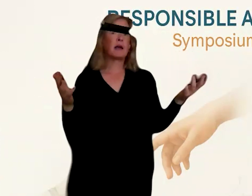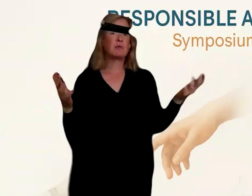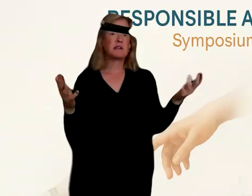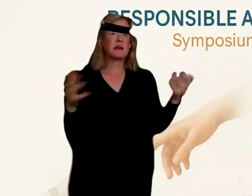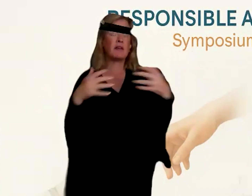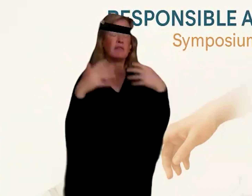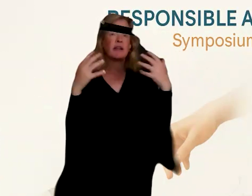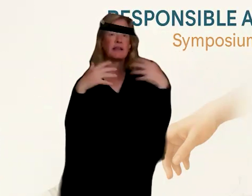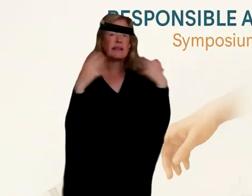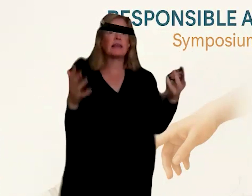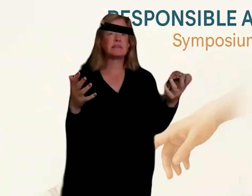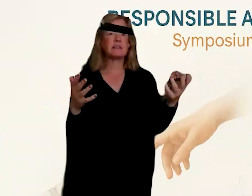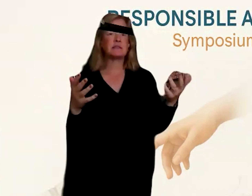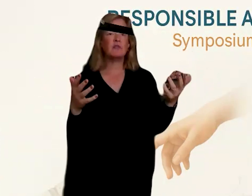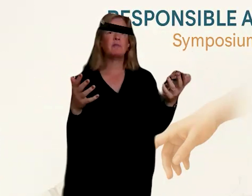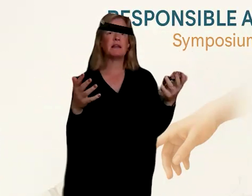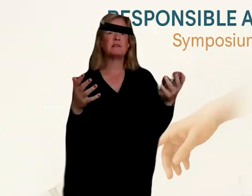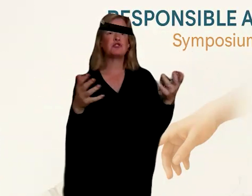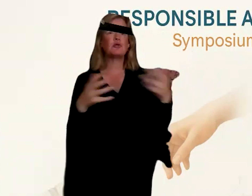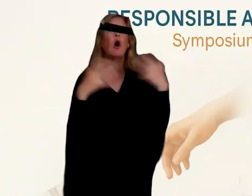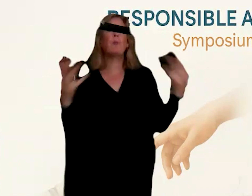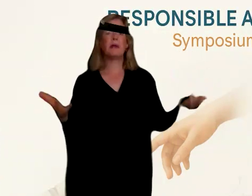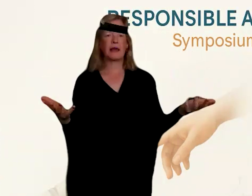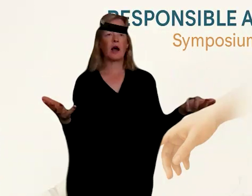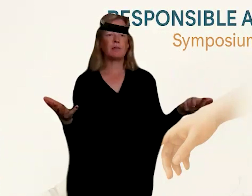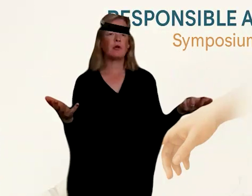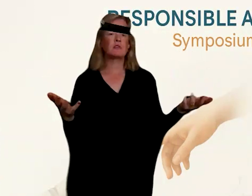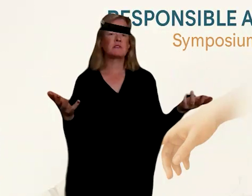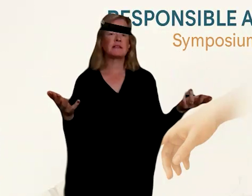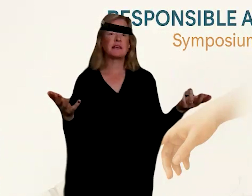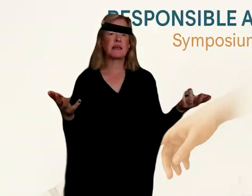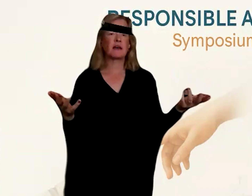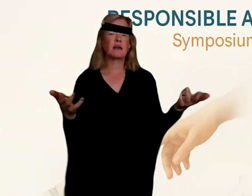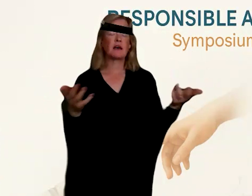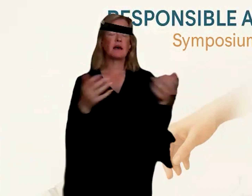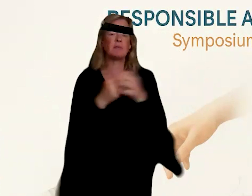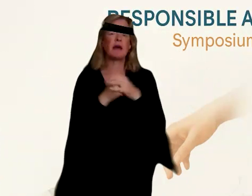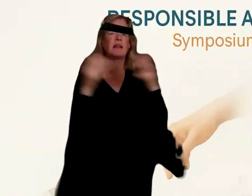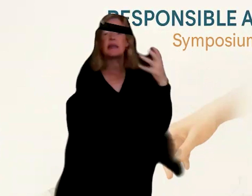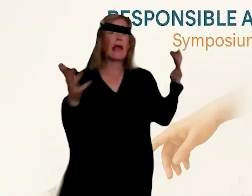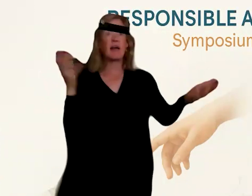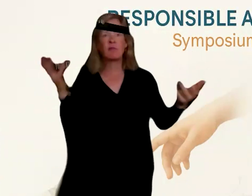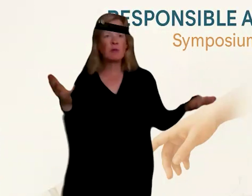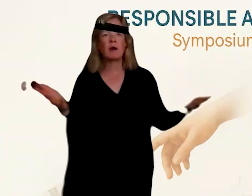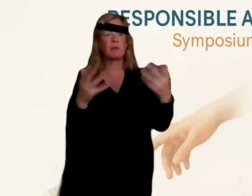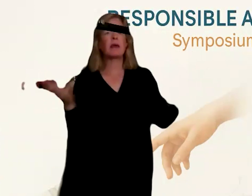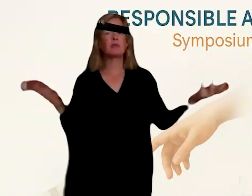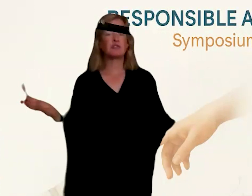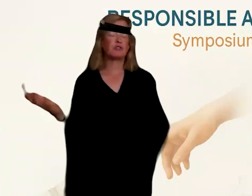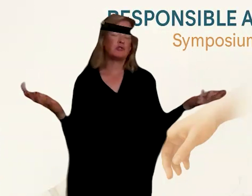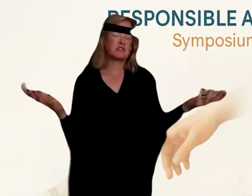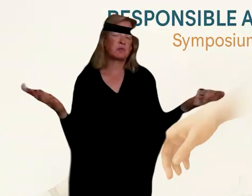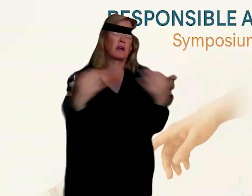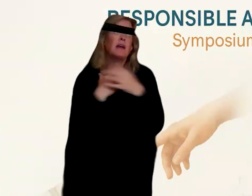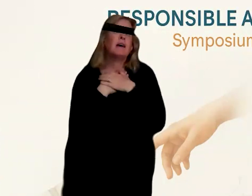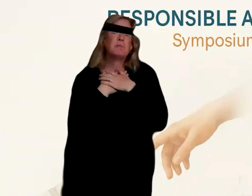what at the time was a very nascent movement to opening up neuroscience data and letting everyone be able